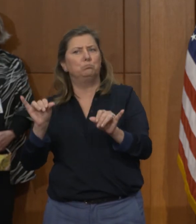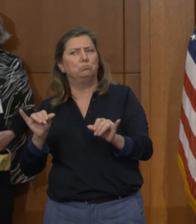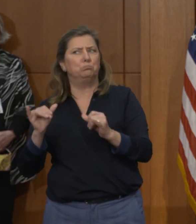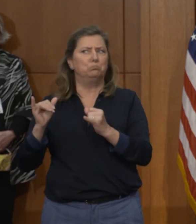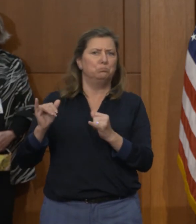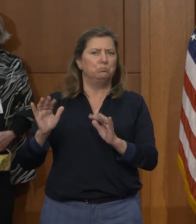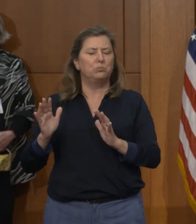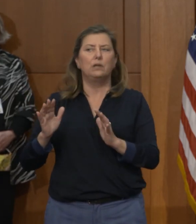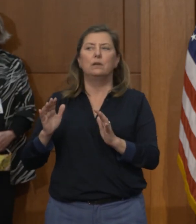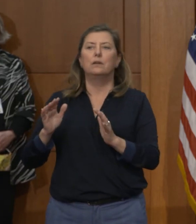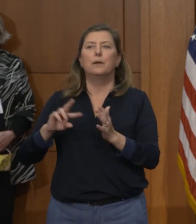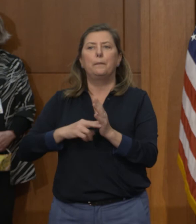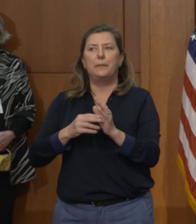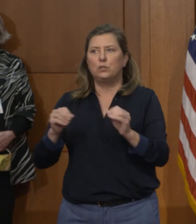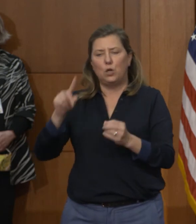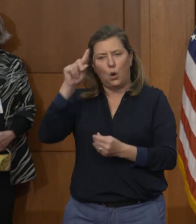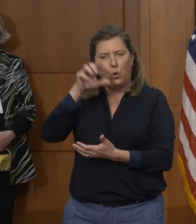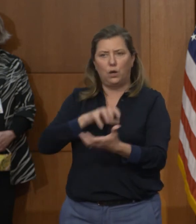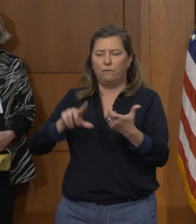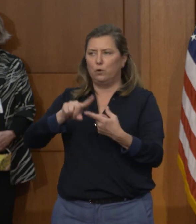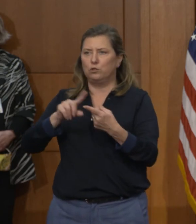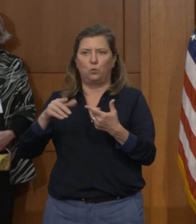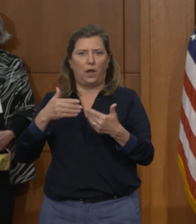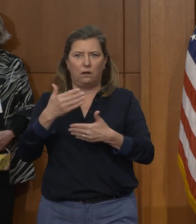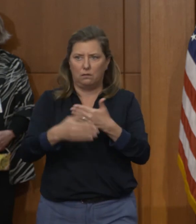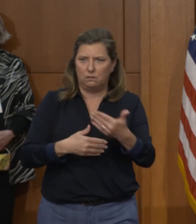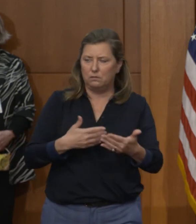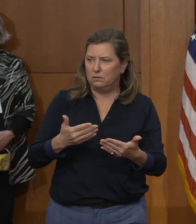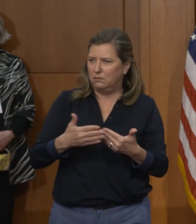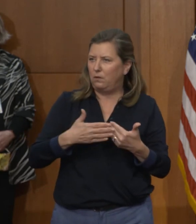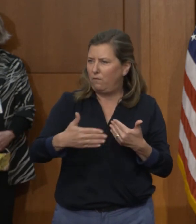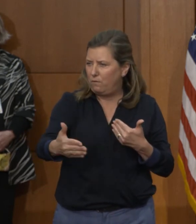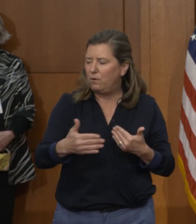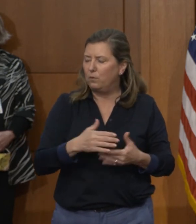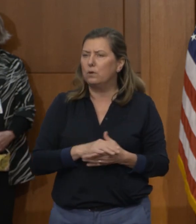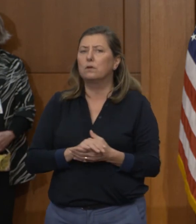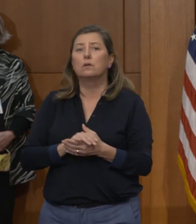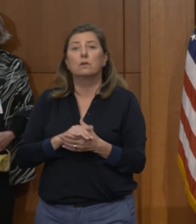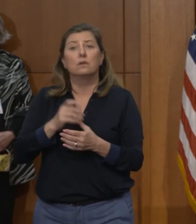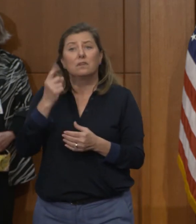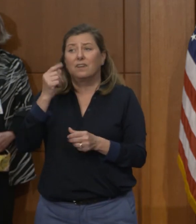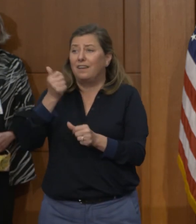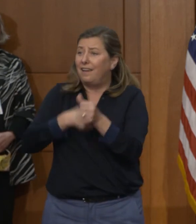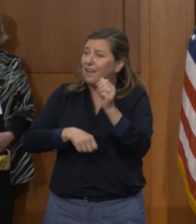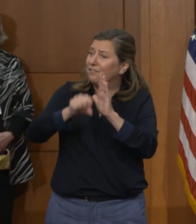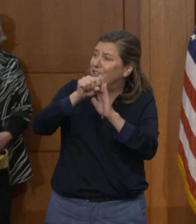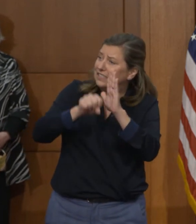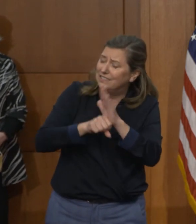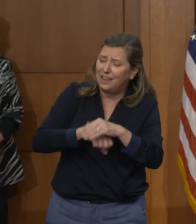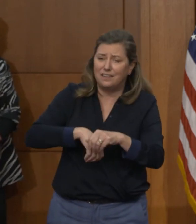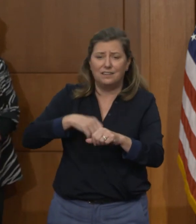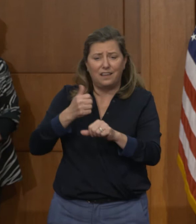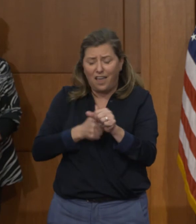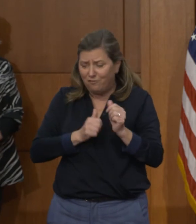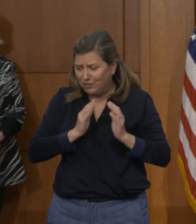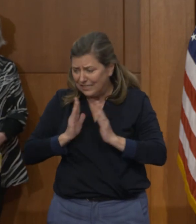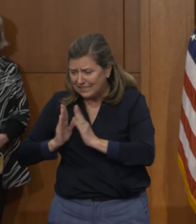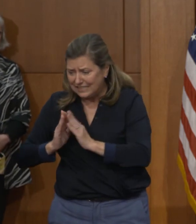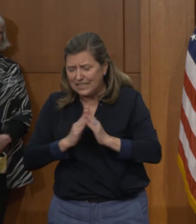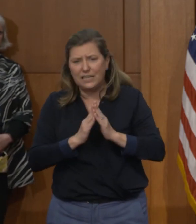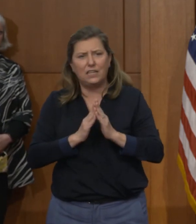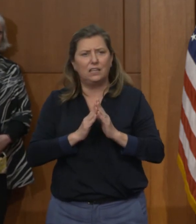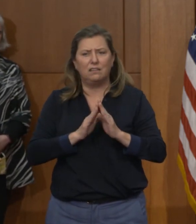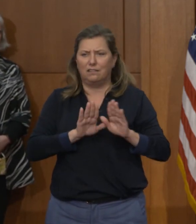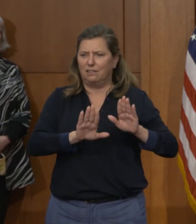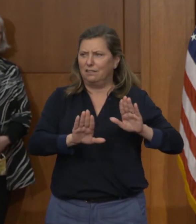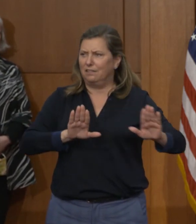any confusion moving forward. So again, every state, every city has a little bit of a